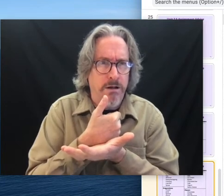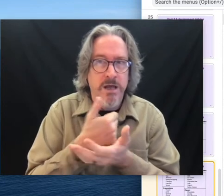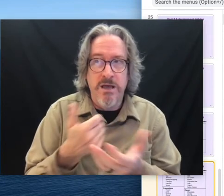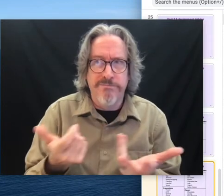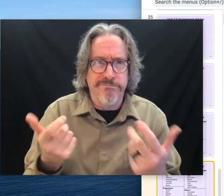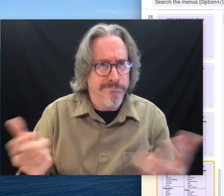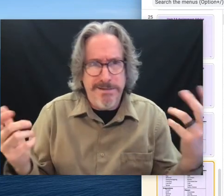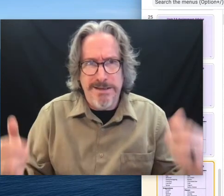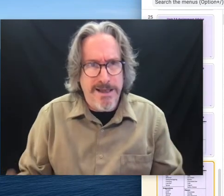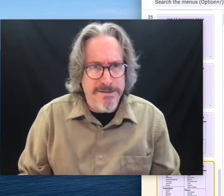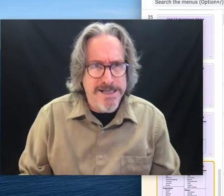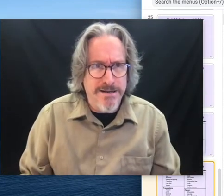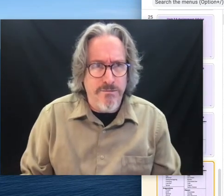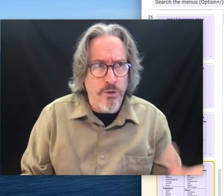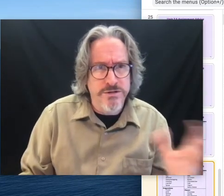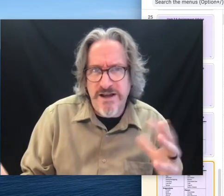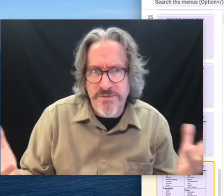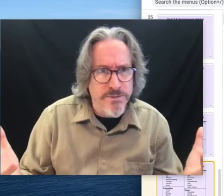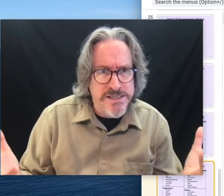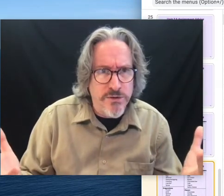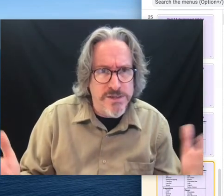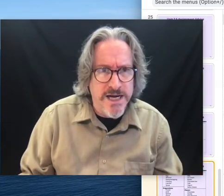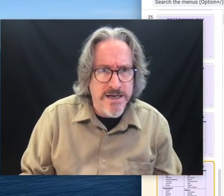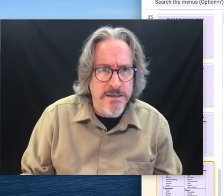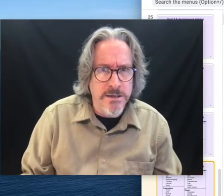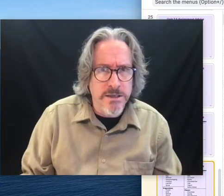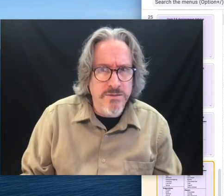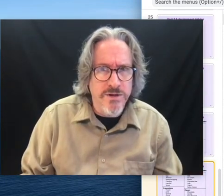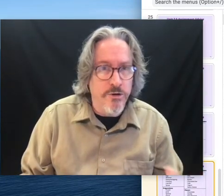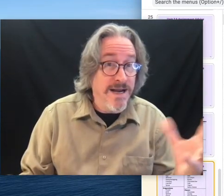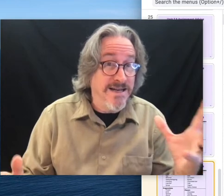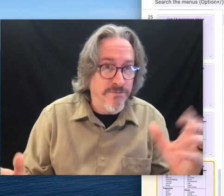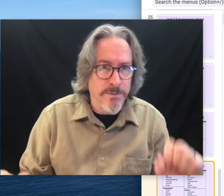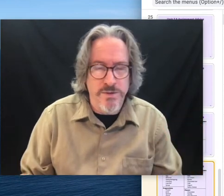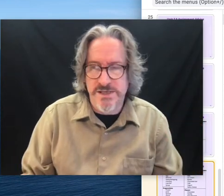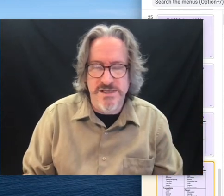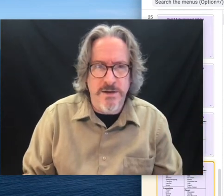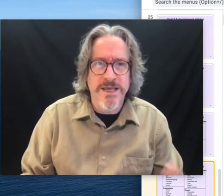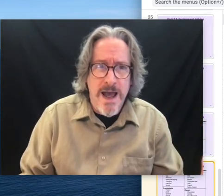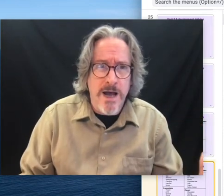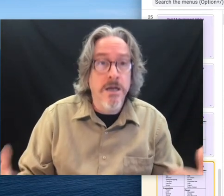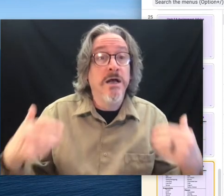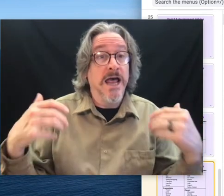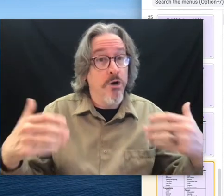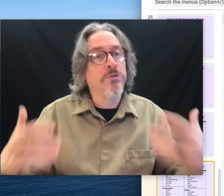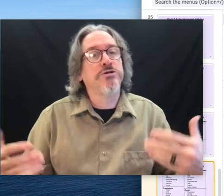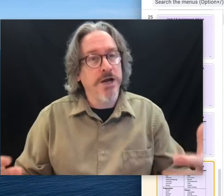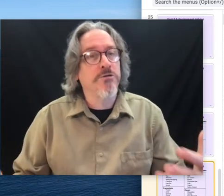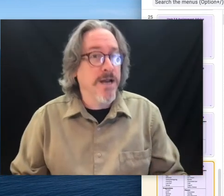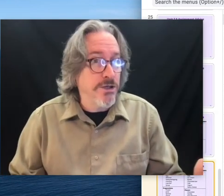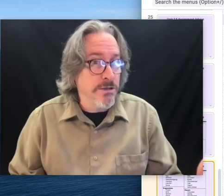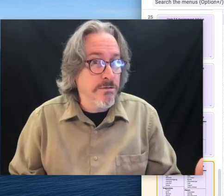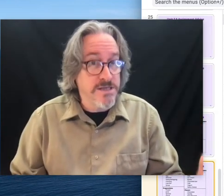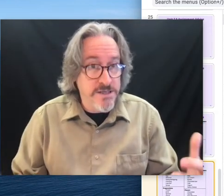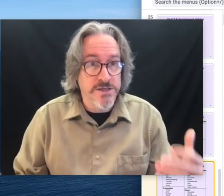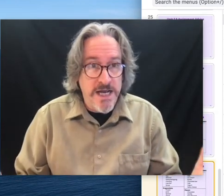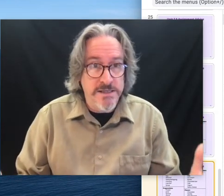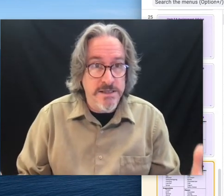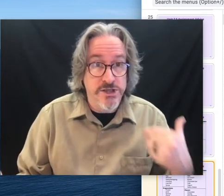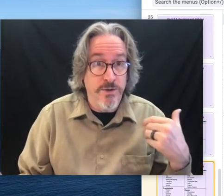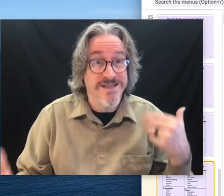wrong. And they'll say older deaf people still will sign it. Well, or many deaf people will still sign it. Yeah, an older generation